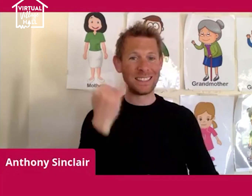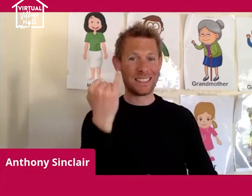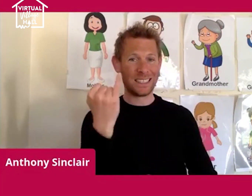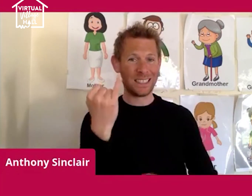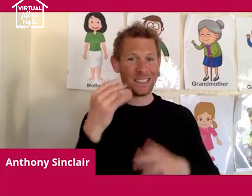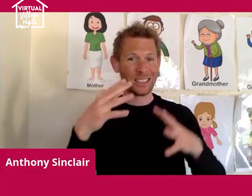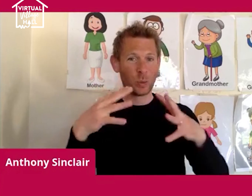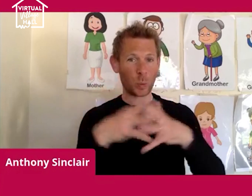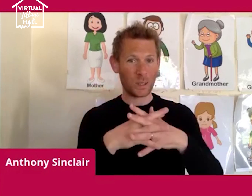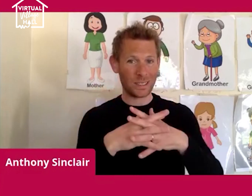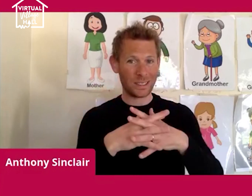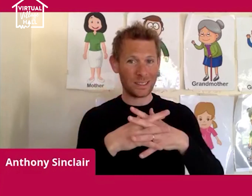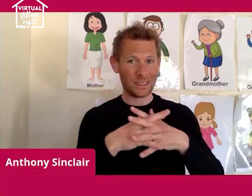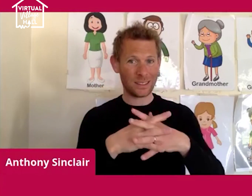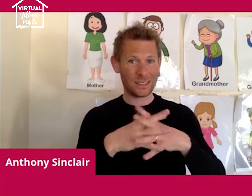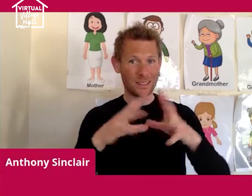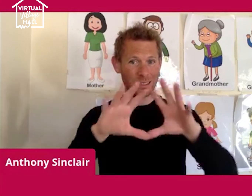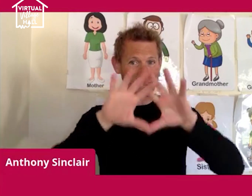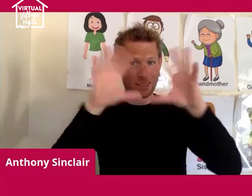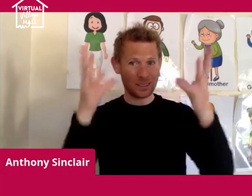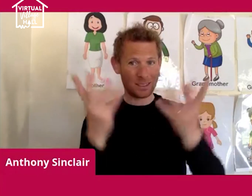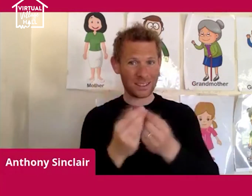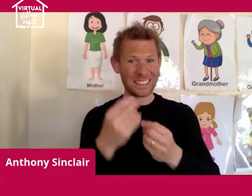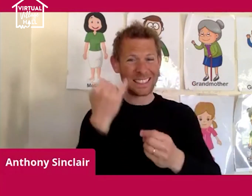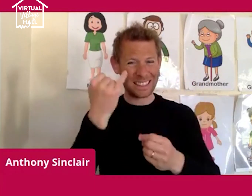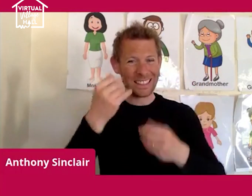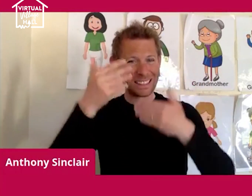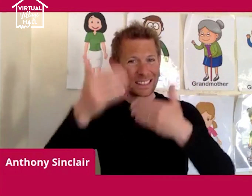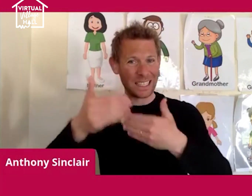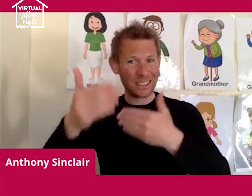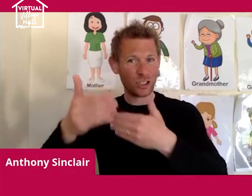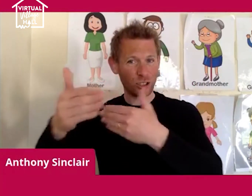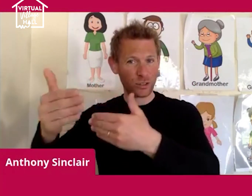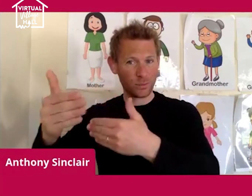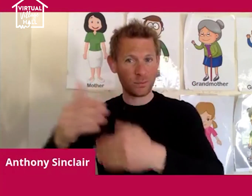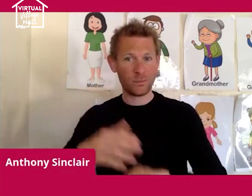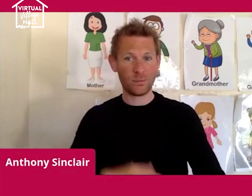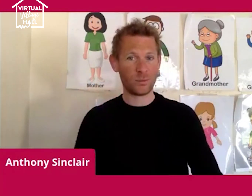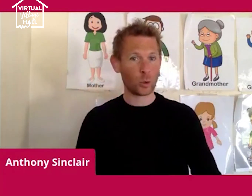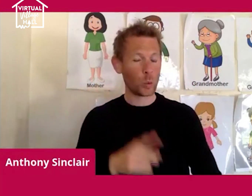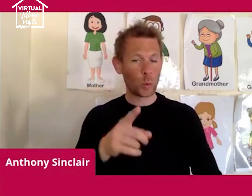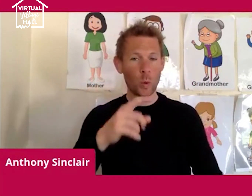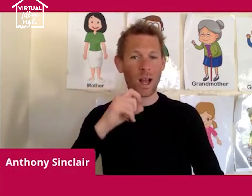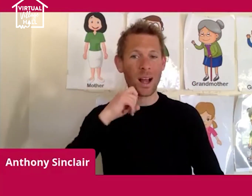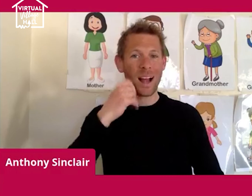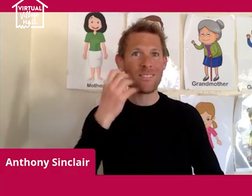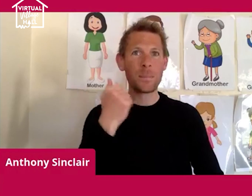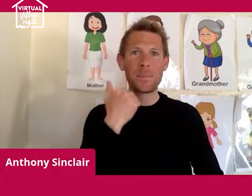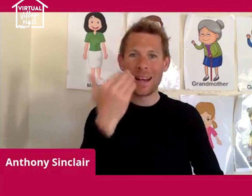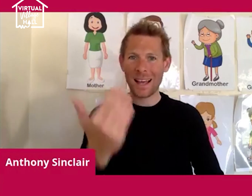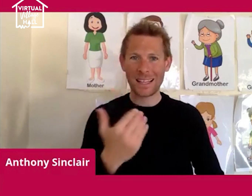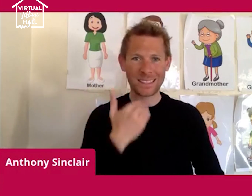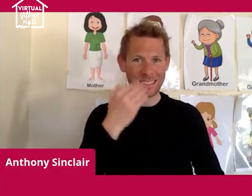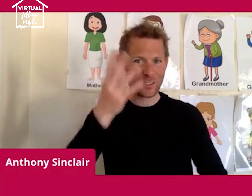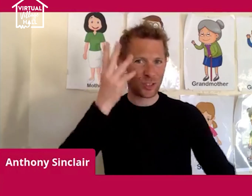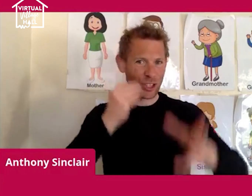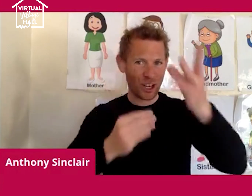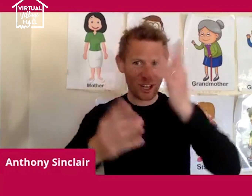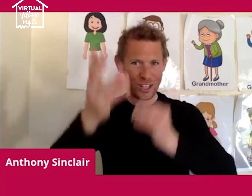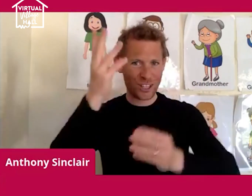in the future. We've got 6 weeks altogether, so 6 sessions. So you've